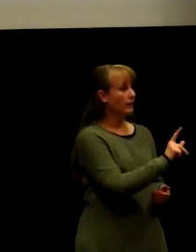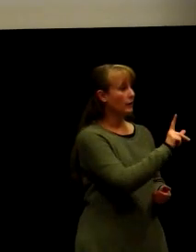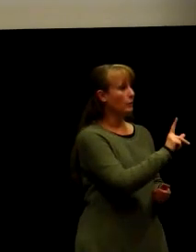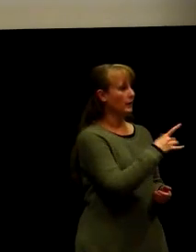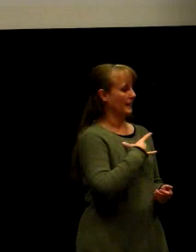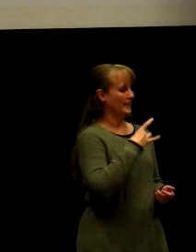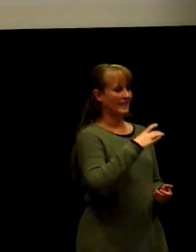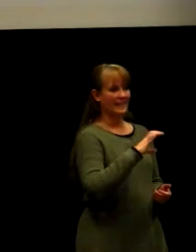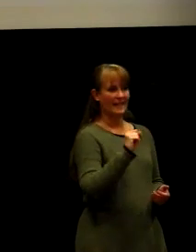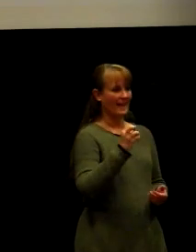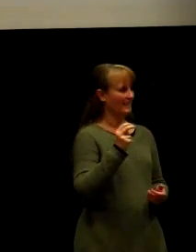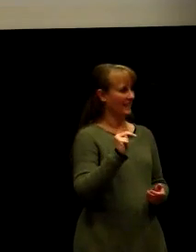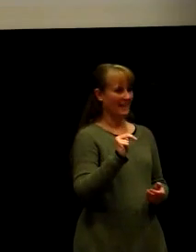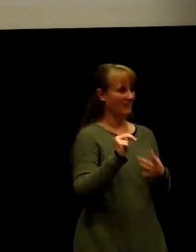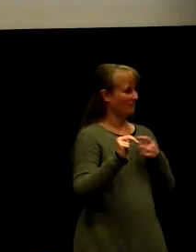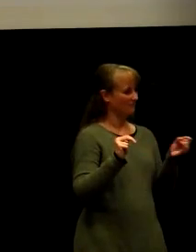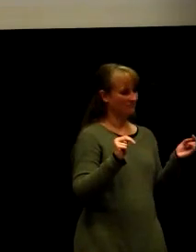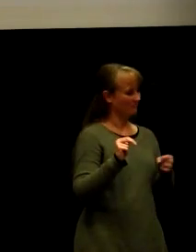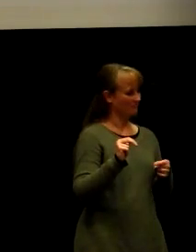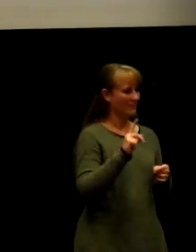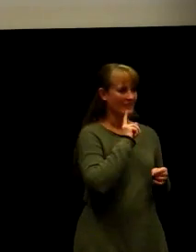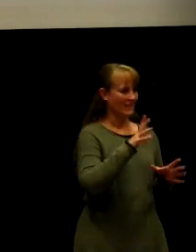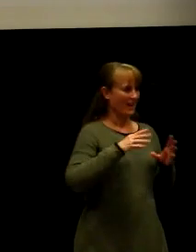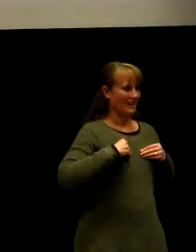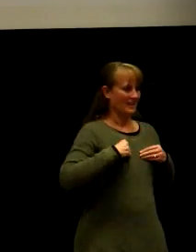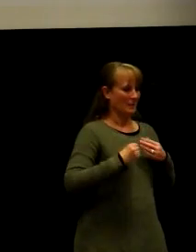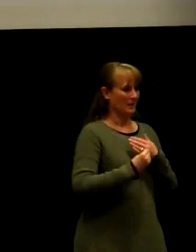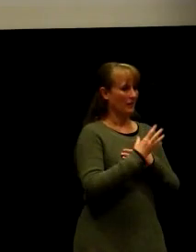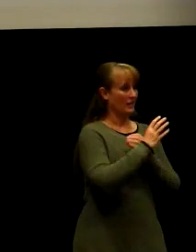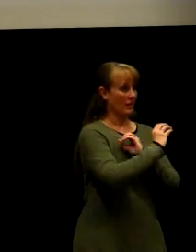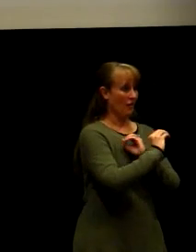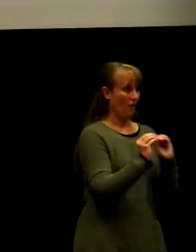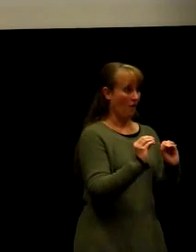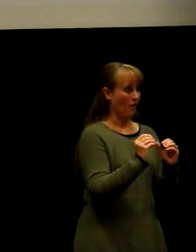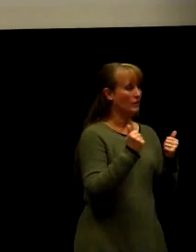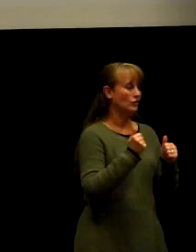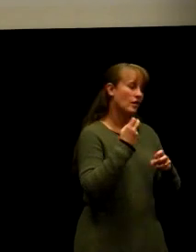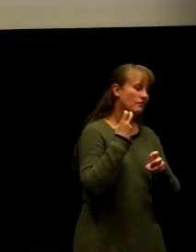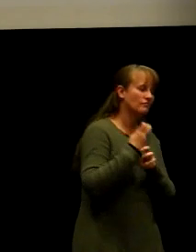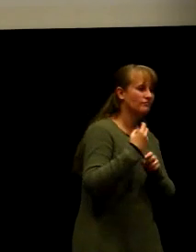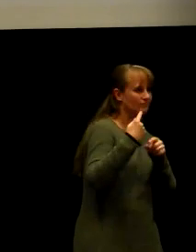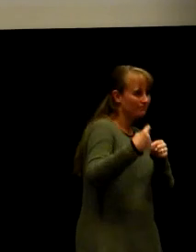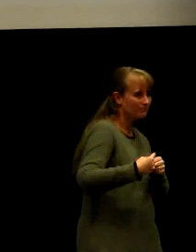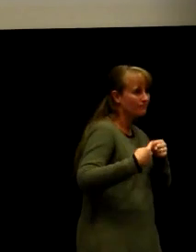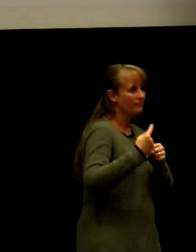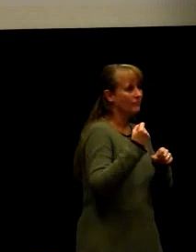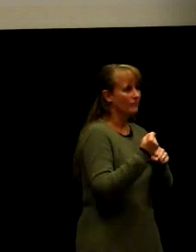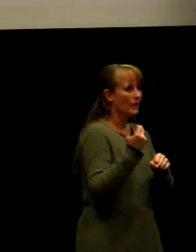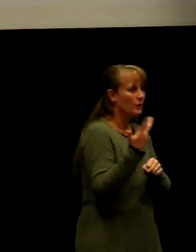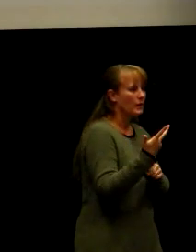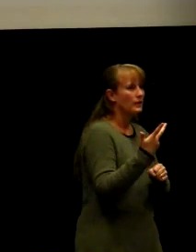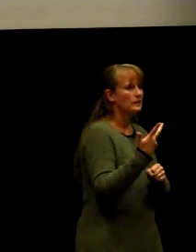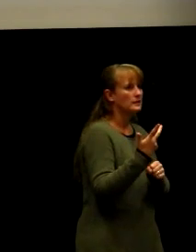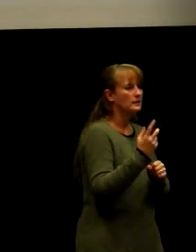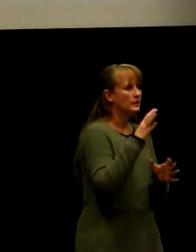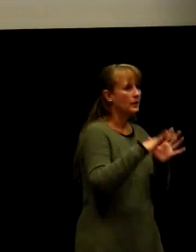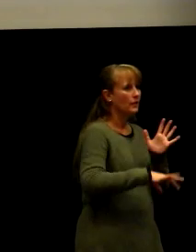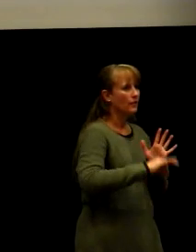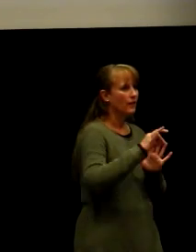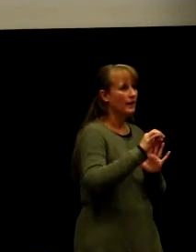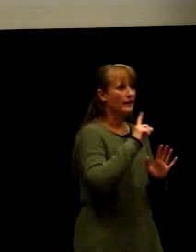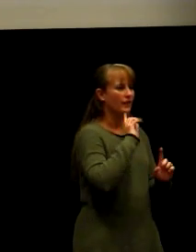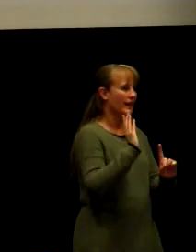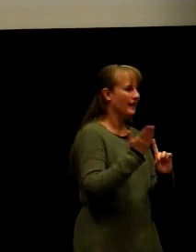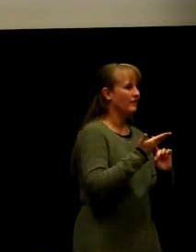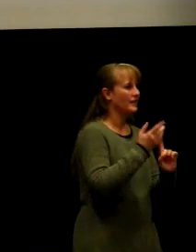like Sagan and did not take his advice at all and tried very hard for those next 3 years to come up with a convincing alien. He had a